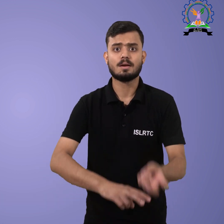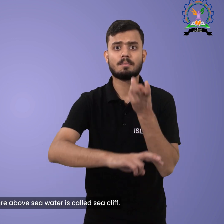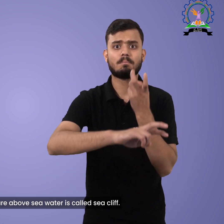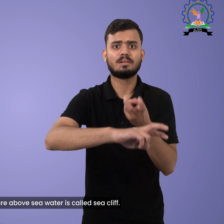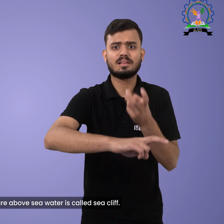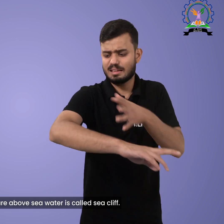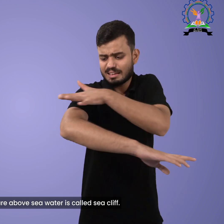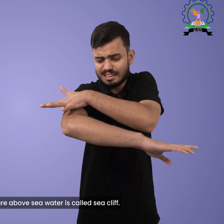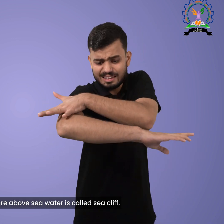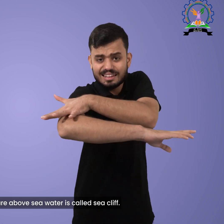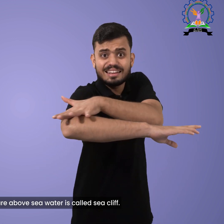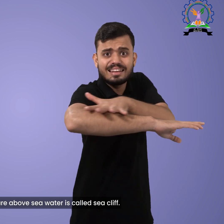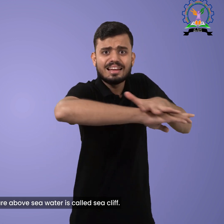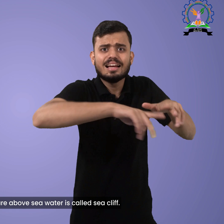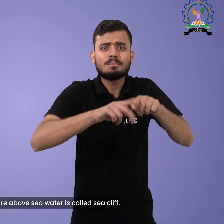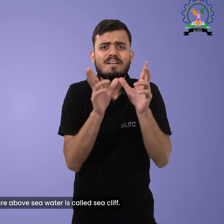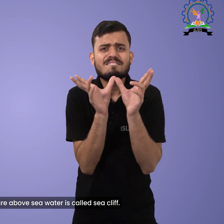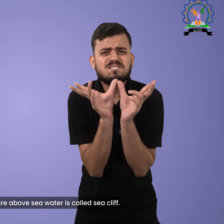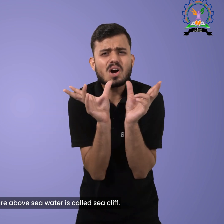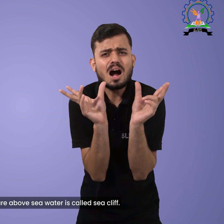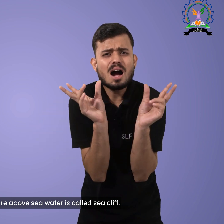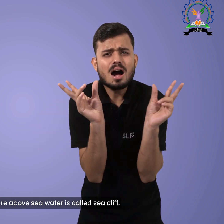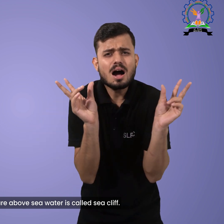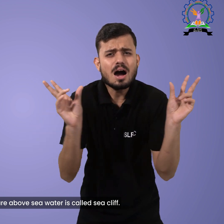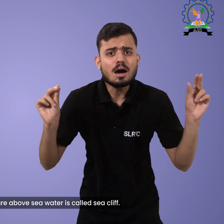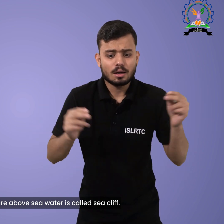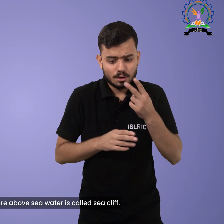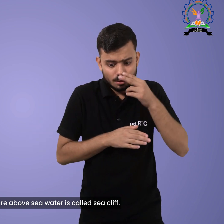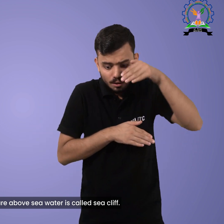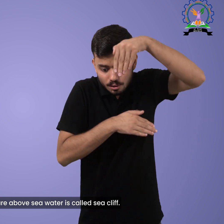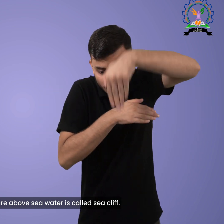The steep rocky structure above sea water is called sea cliff.